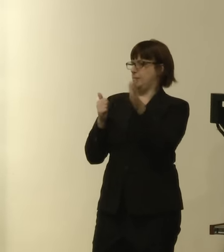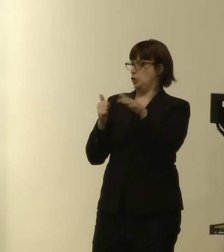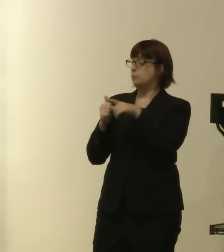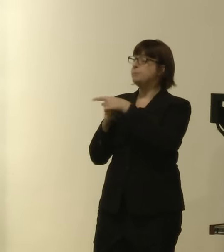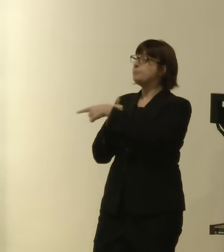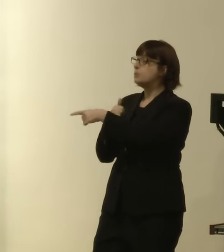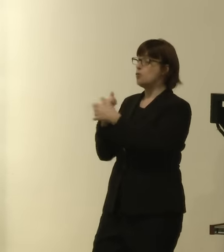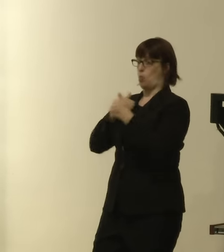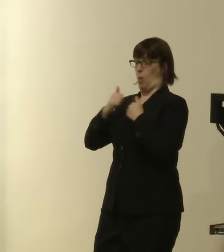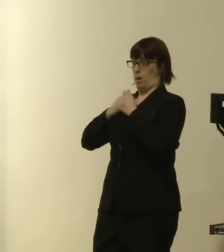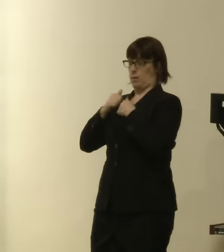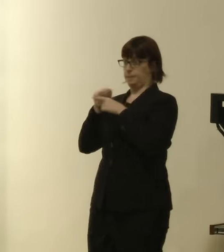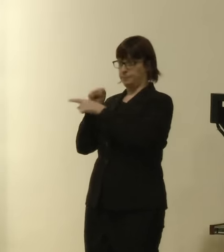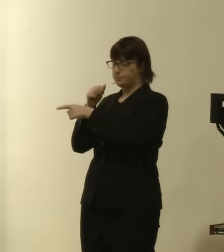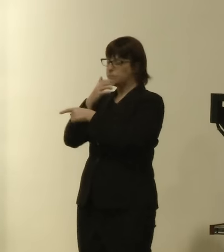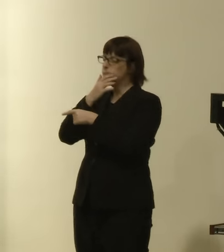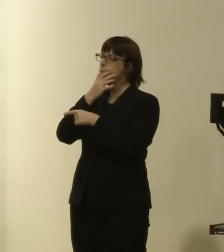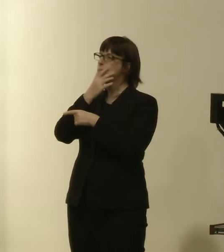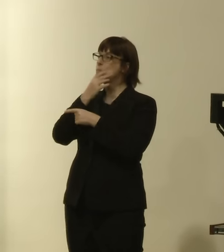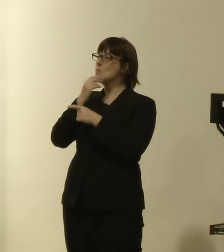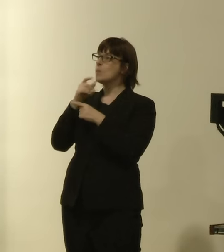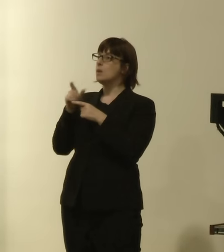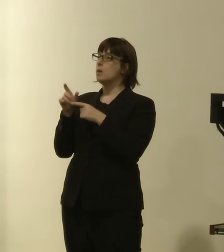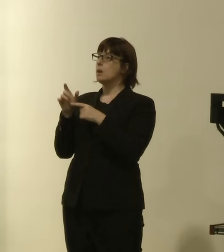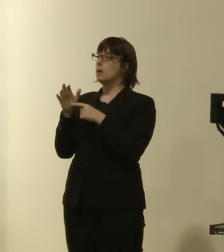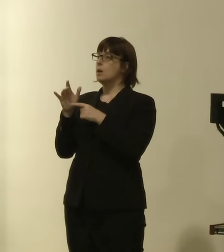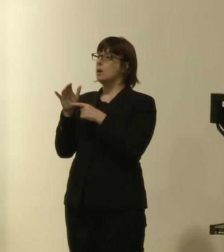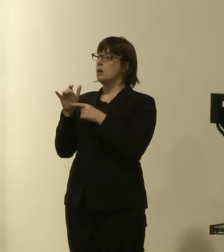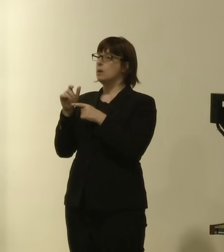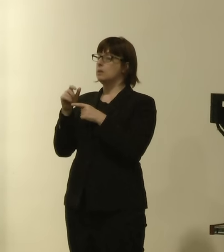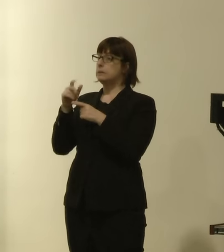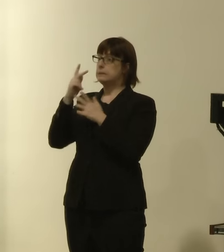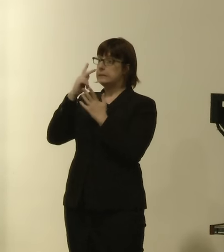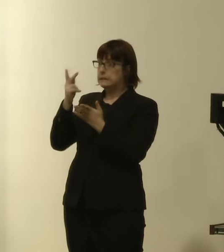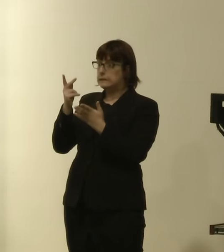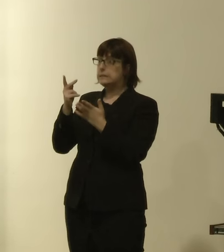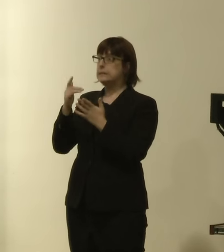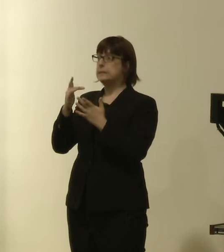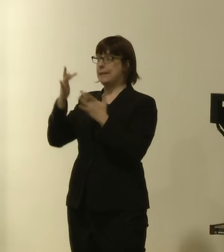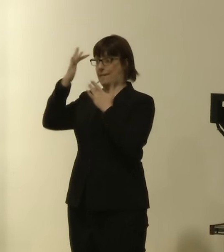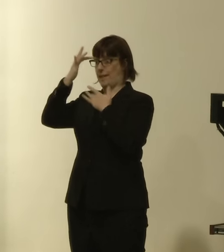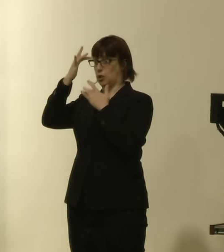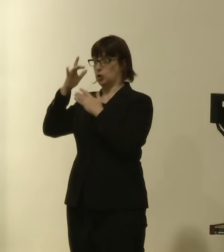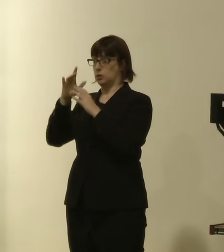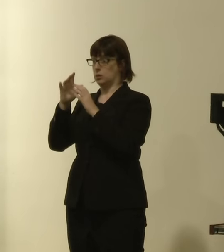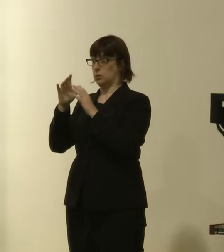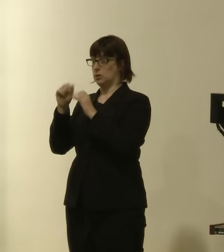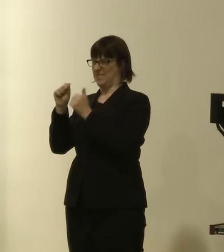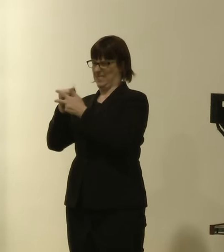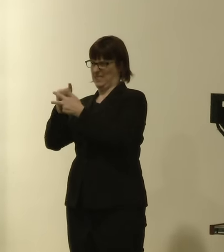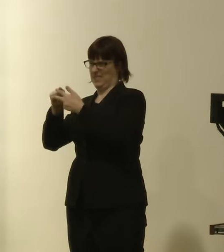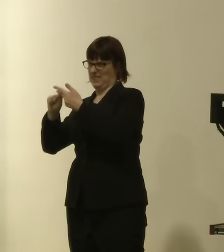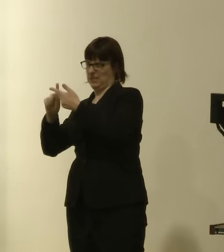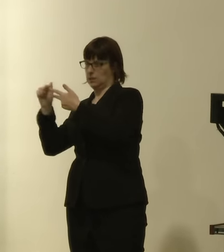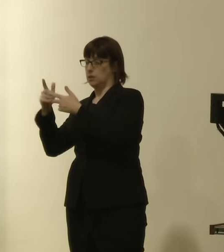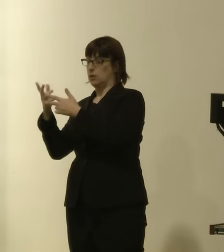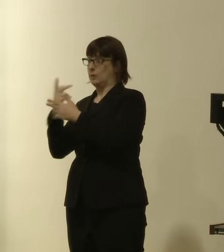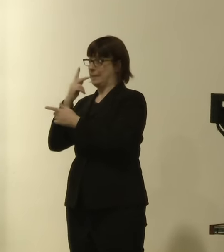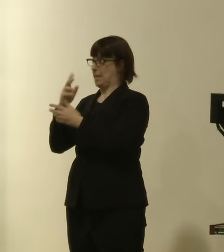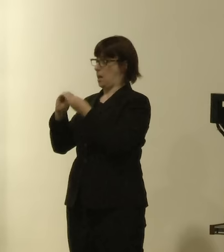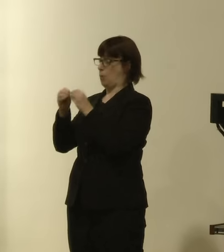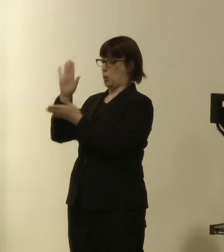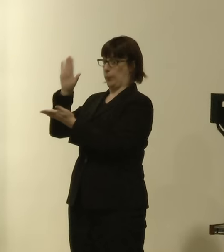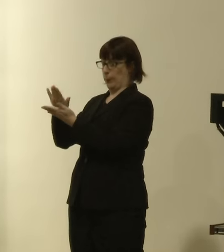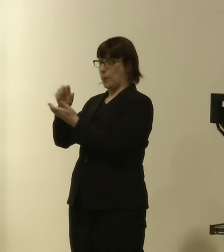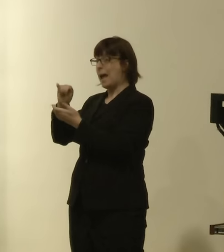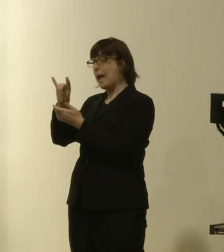Rwanda, what happens when you see deaths due to infections, those big three plummet, and same, you know,